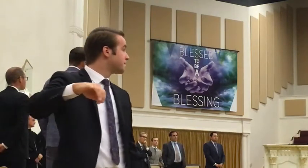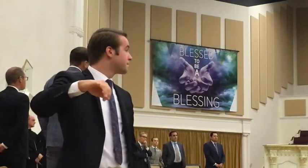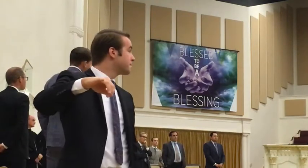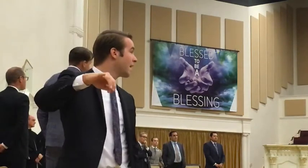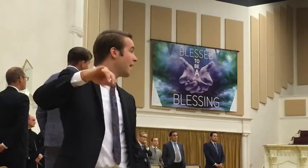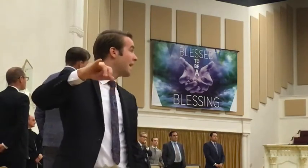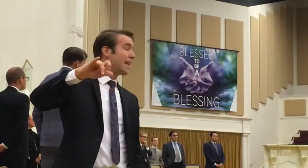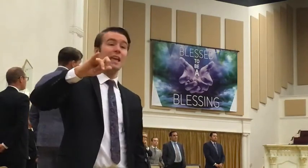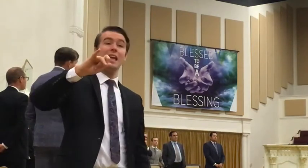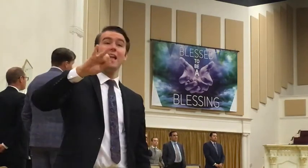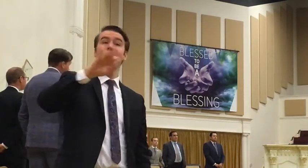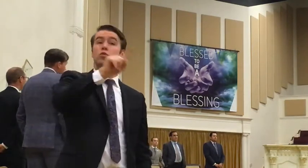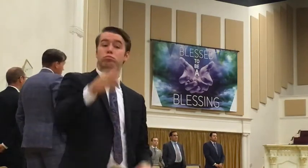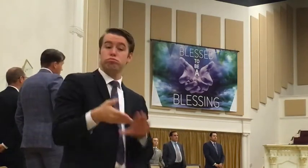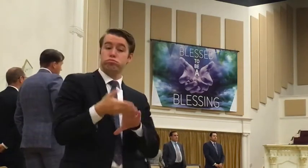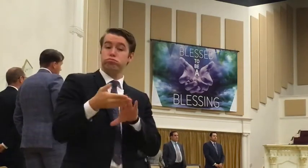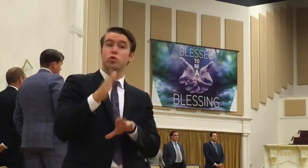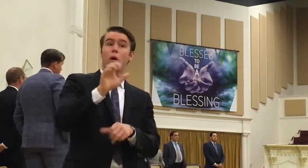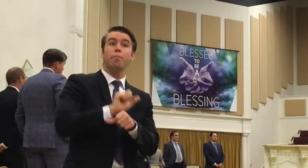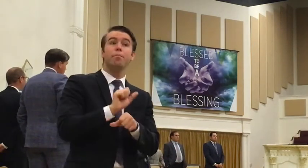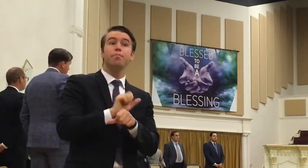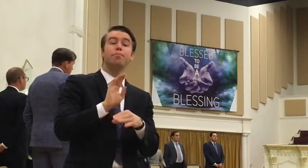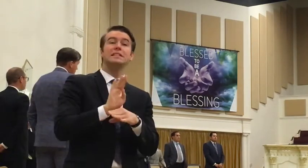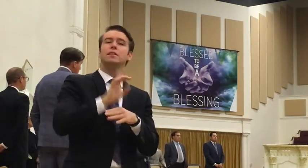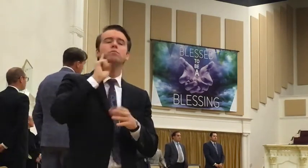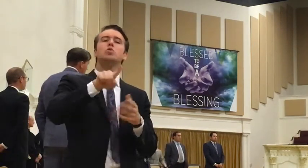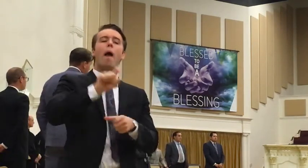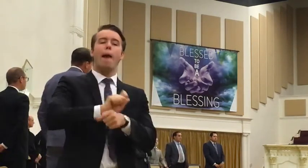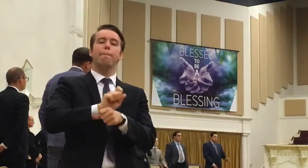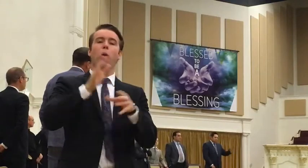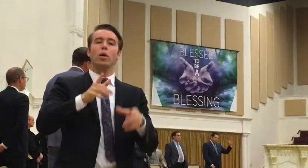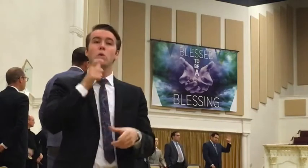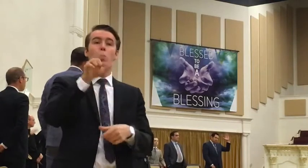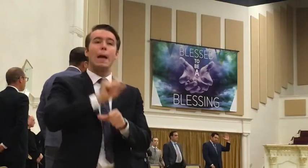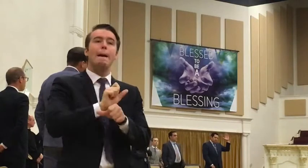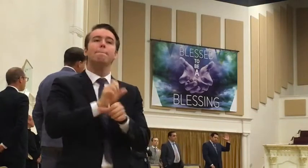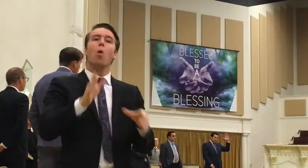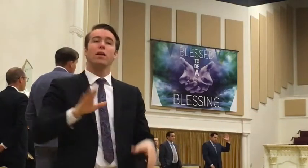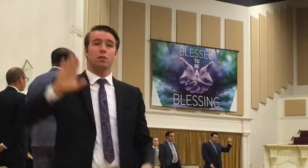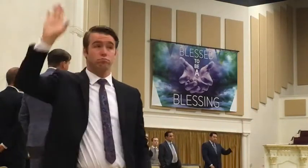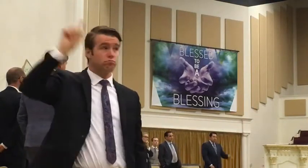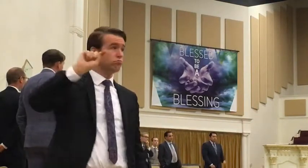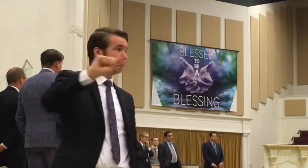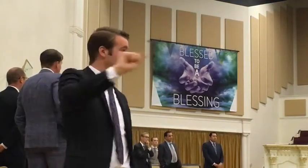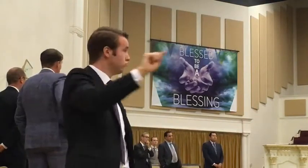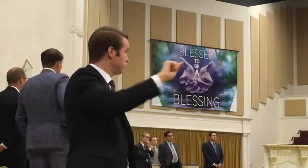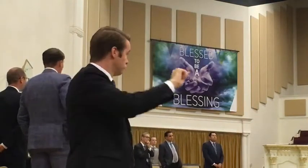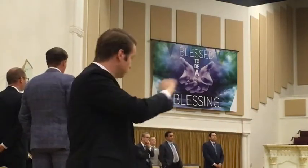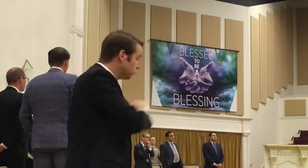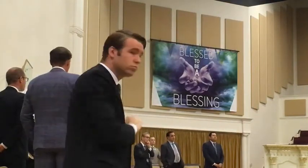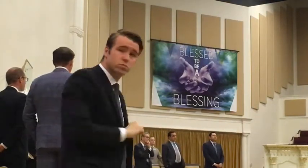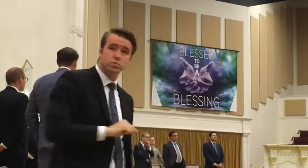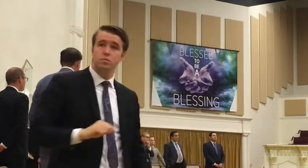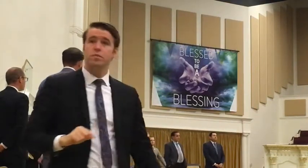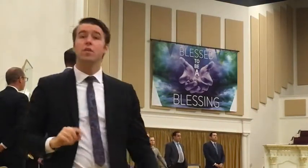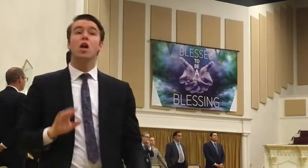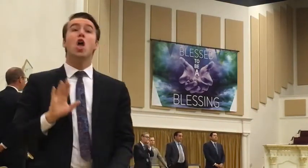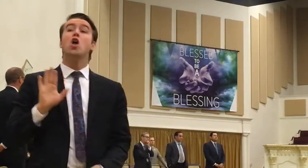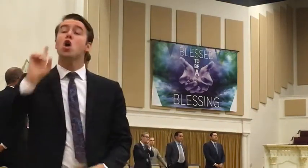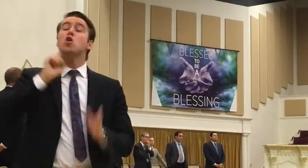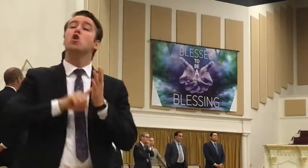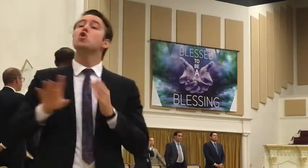were running your business, how many employees had a couple weeks in? Okay. And if in your